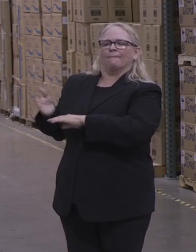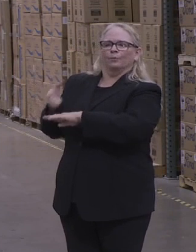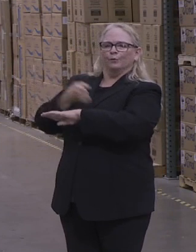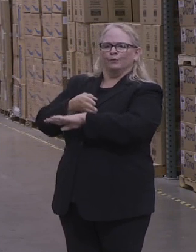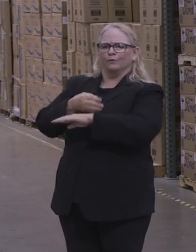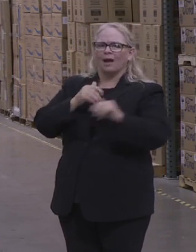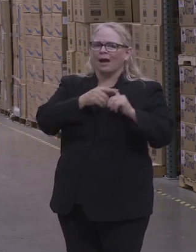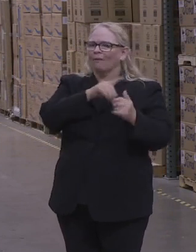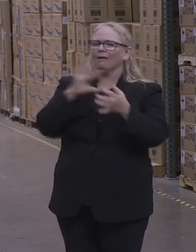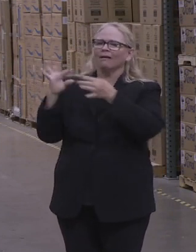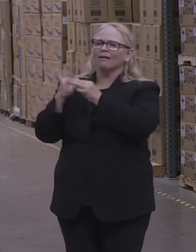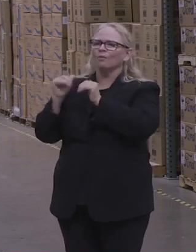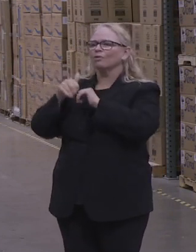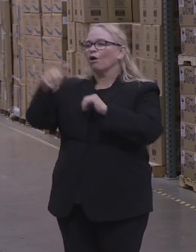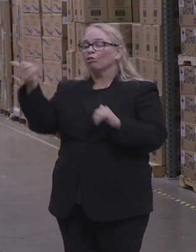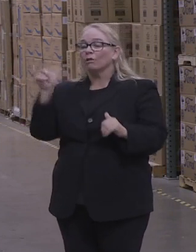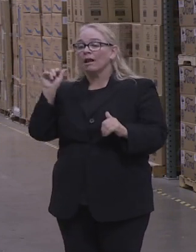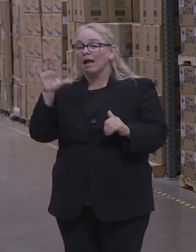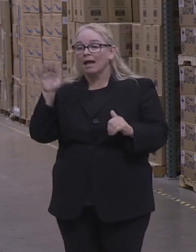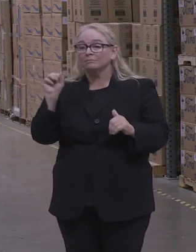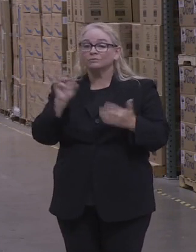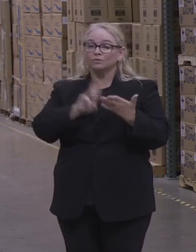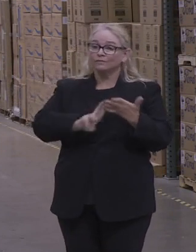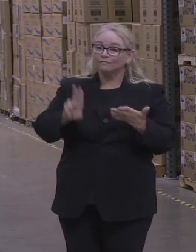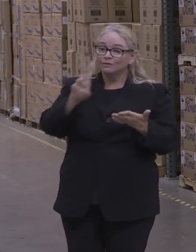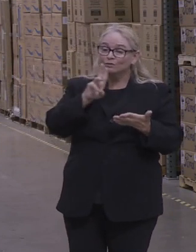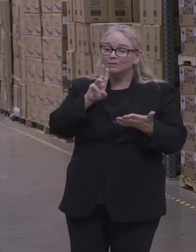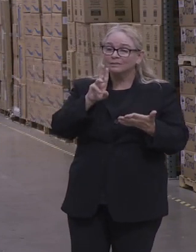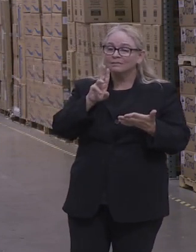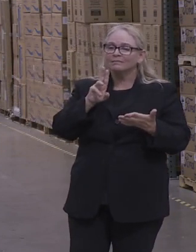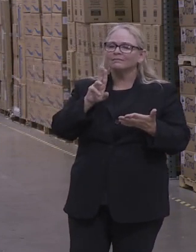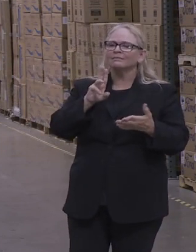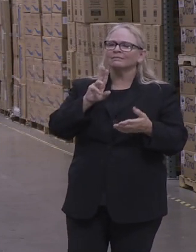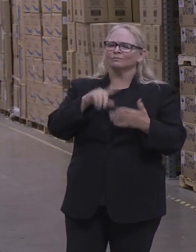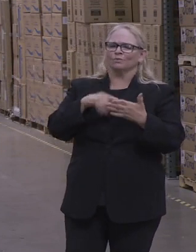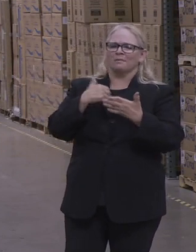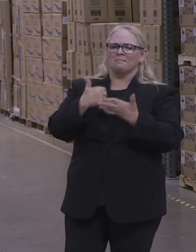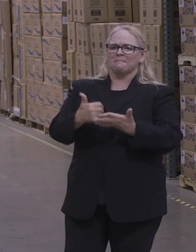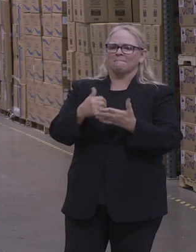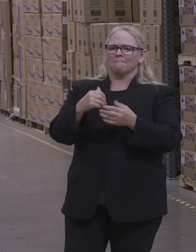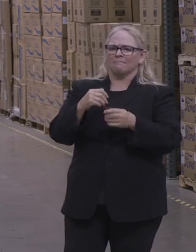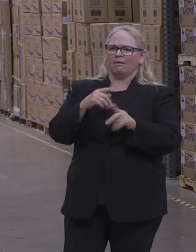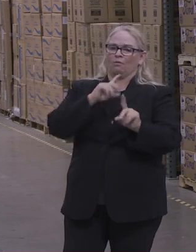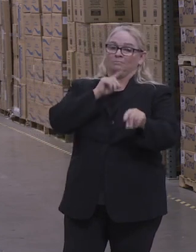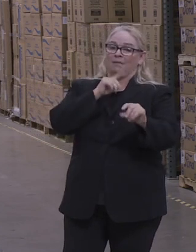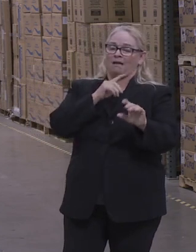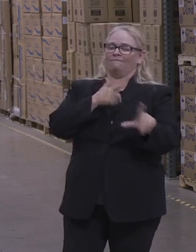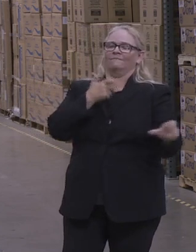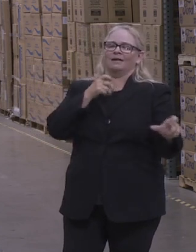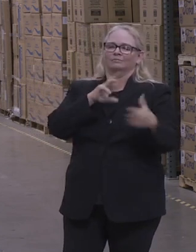universities to expedite those test results and to address precisely the question that you just asked.